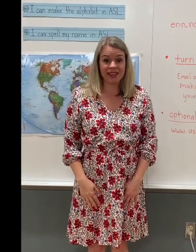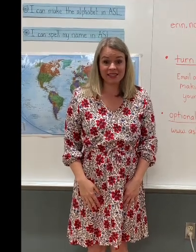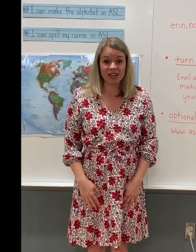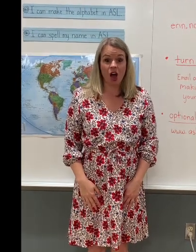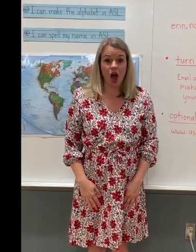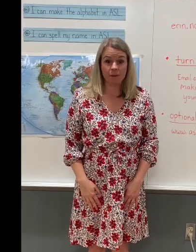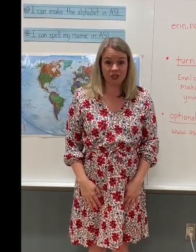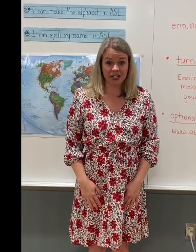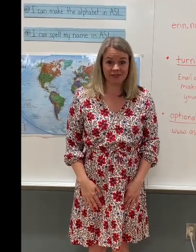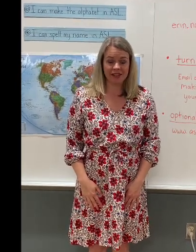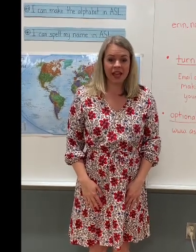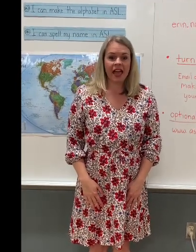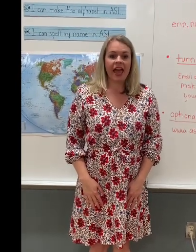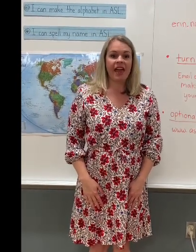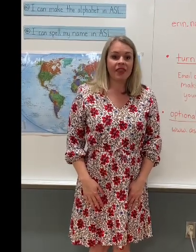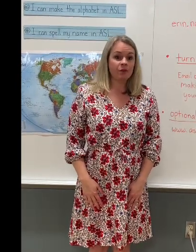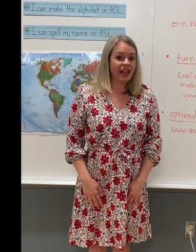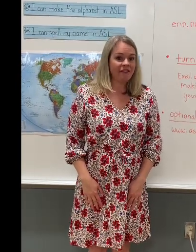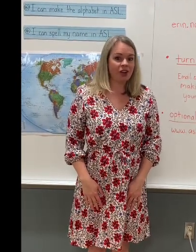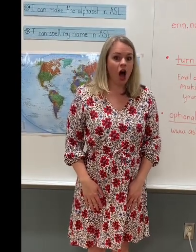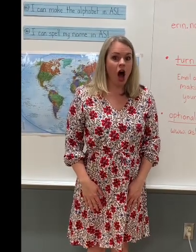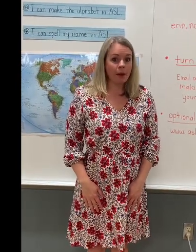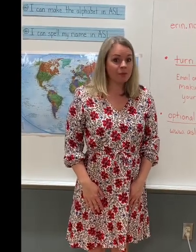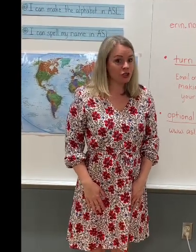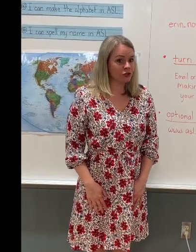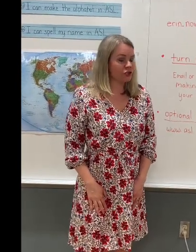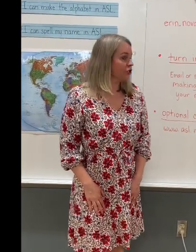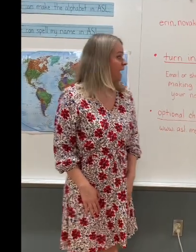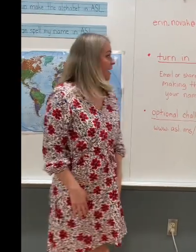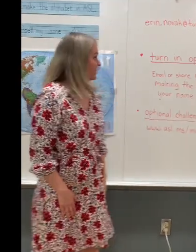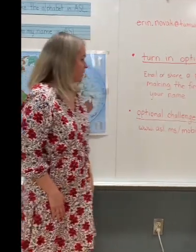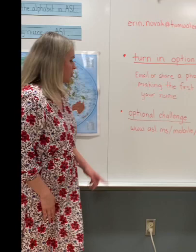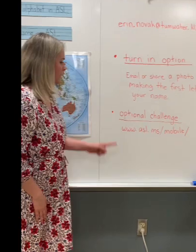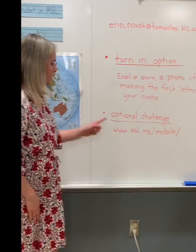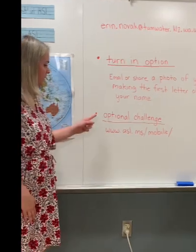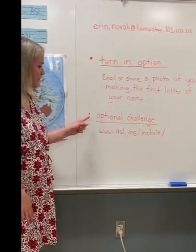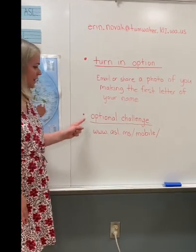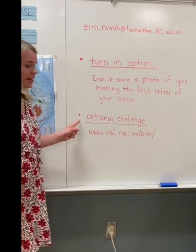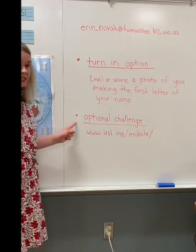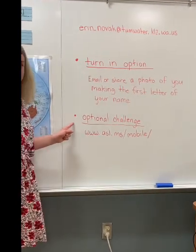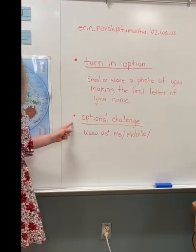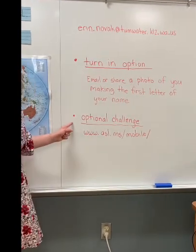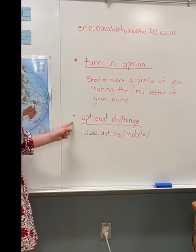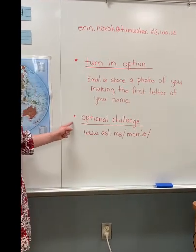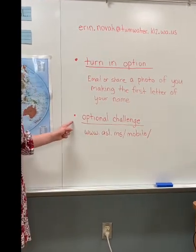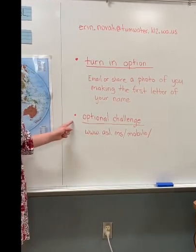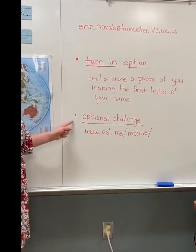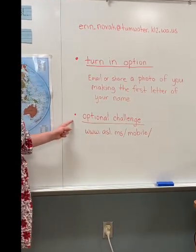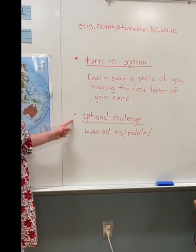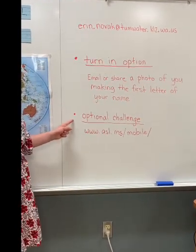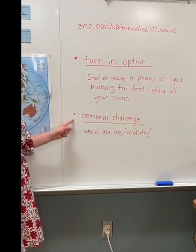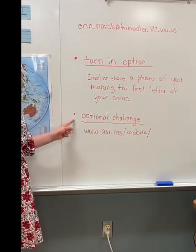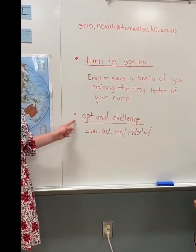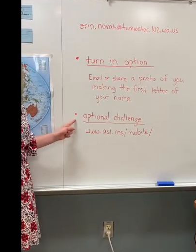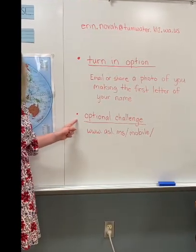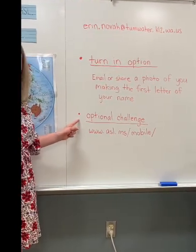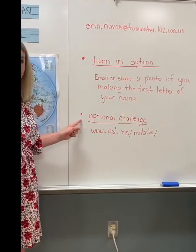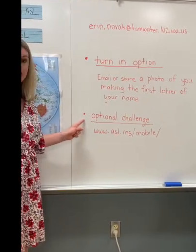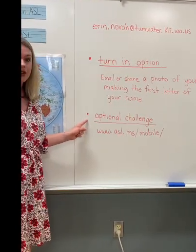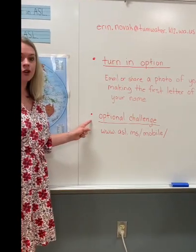an option. And then we have an optional challenge. So this is for those of you who